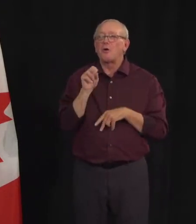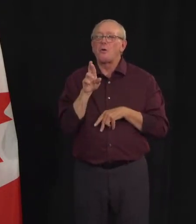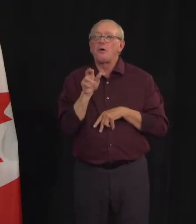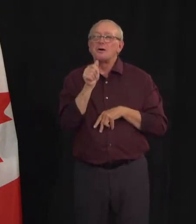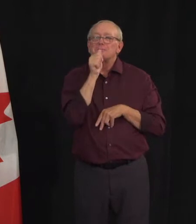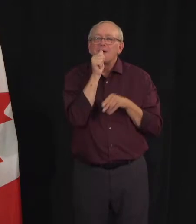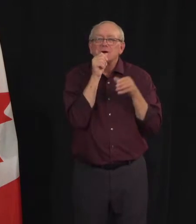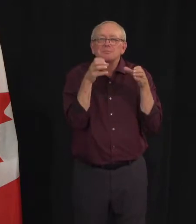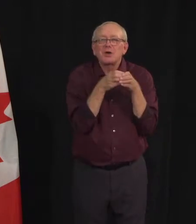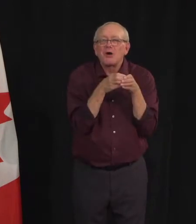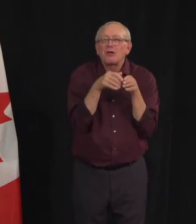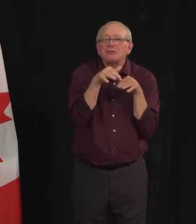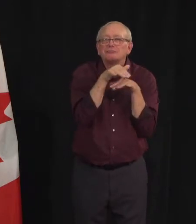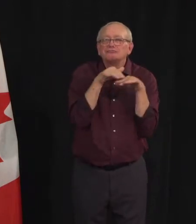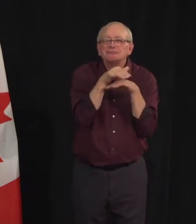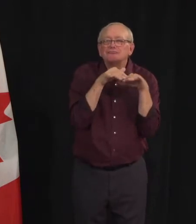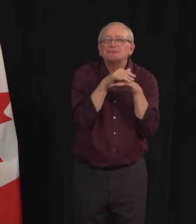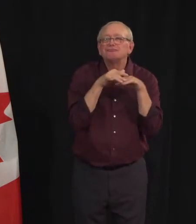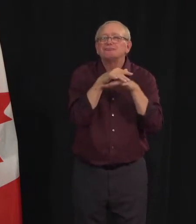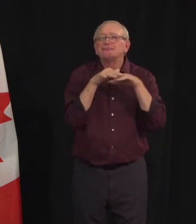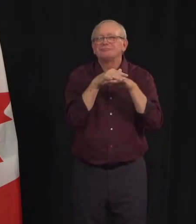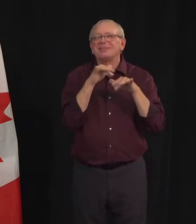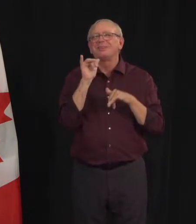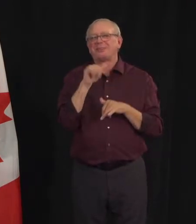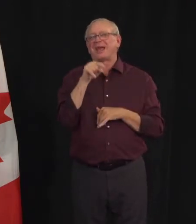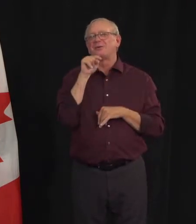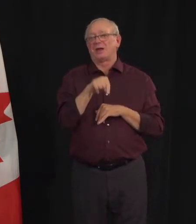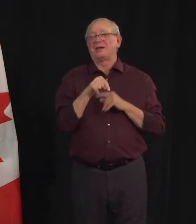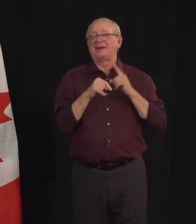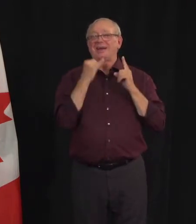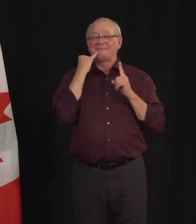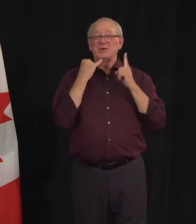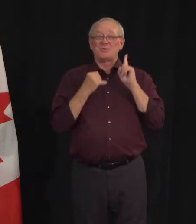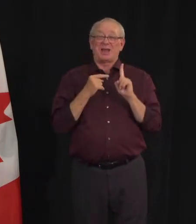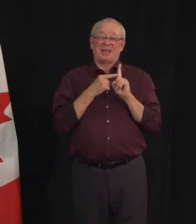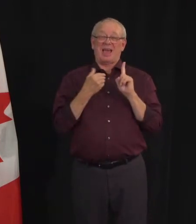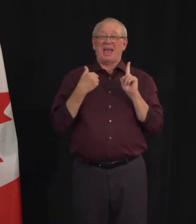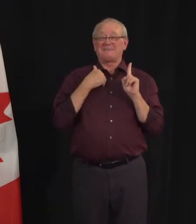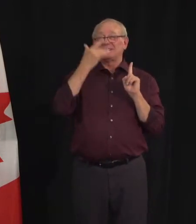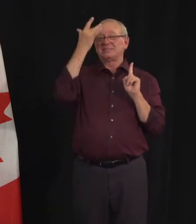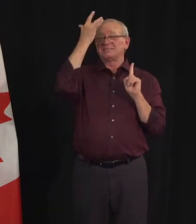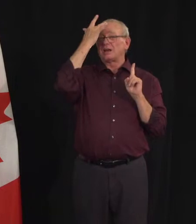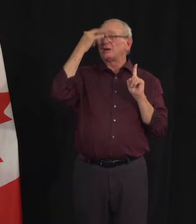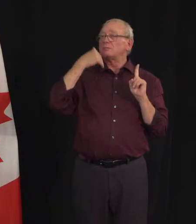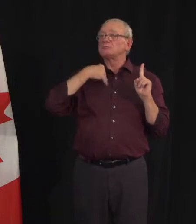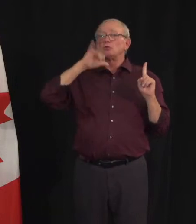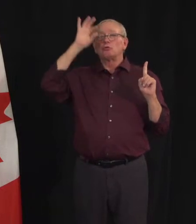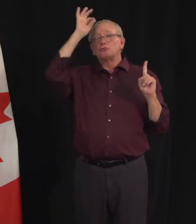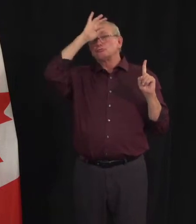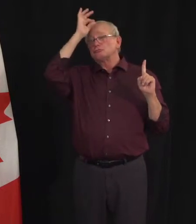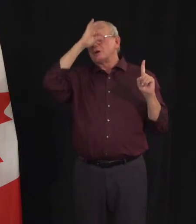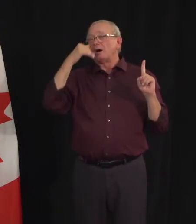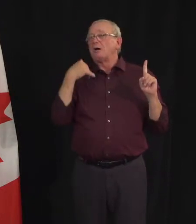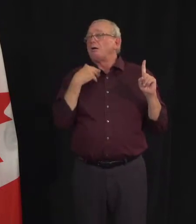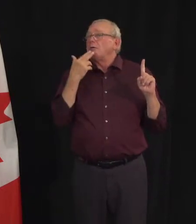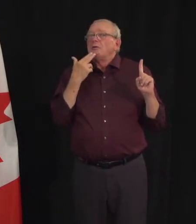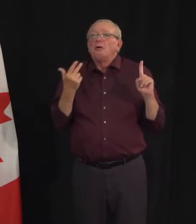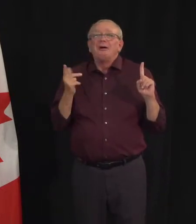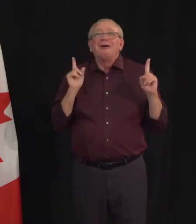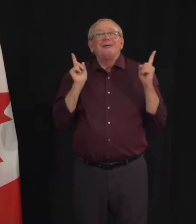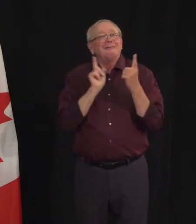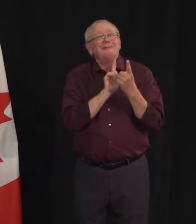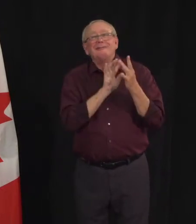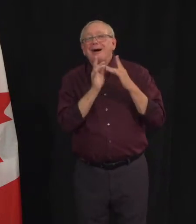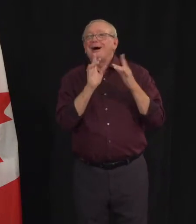where transmission is happening, where you have one person who may be infectious, may not know they're infectious, spreading to multiple people at the